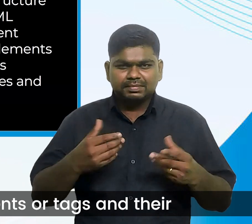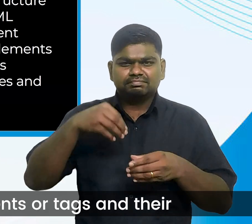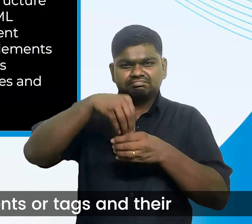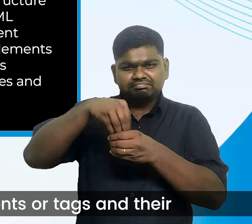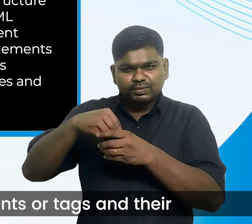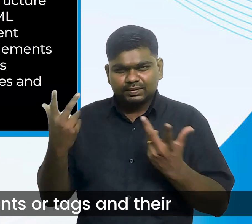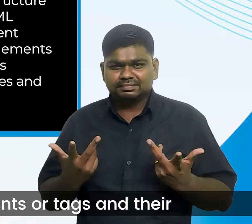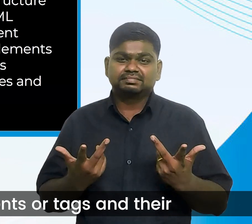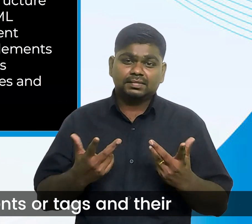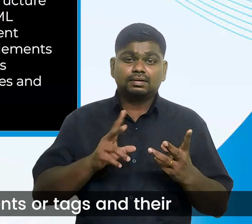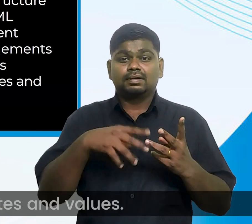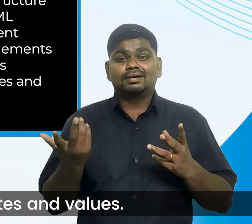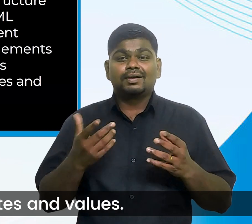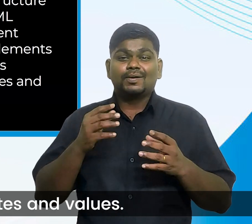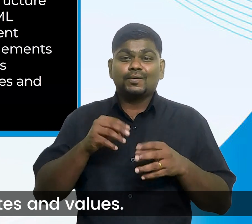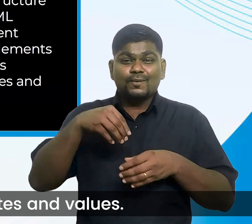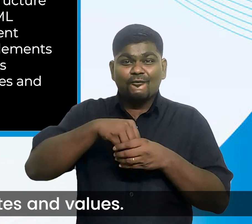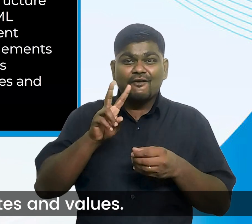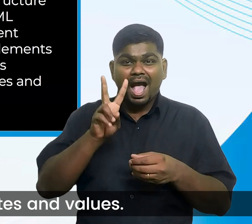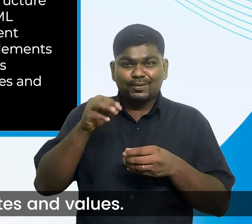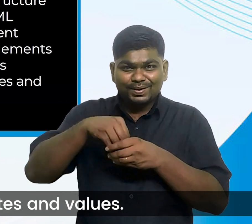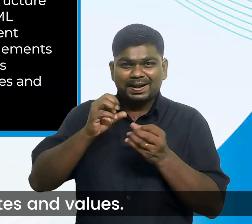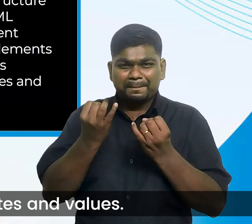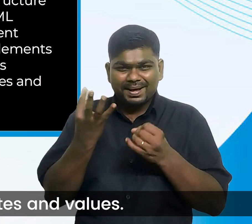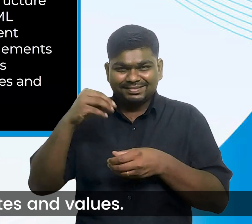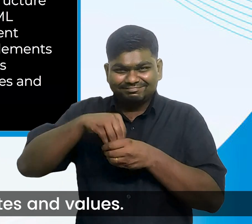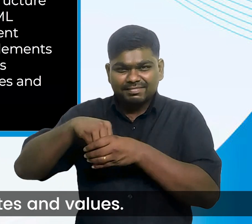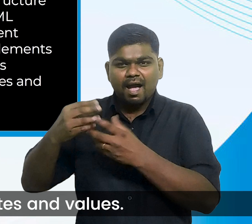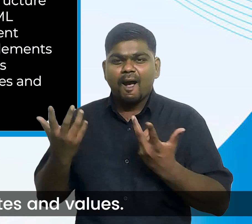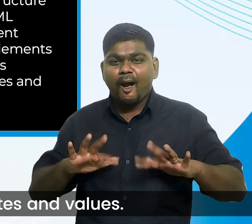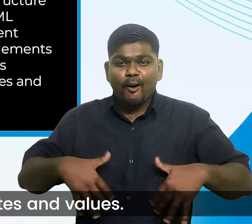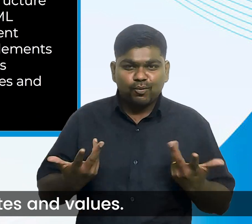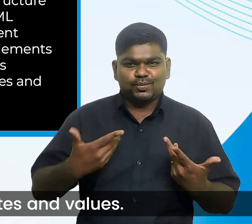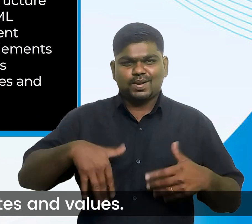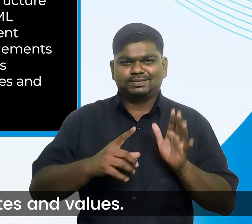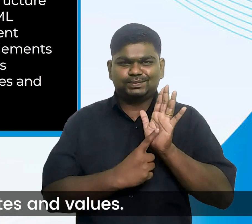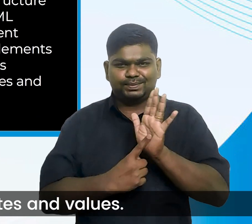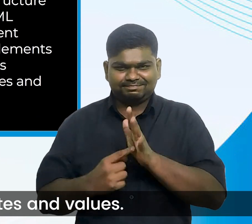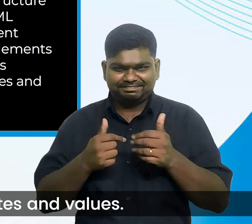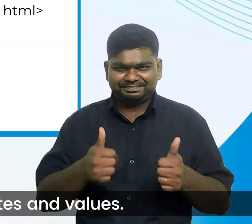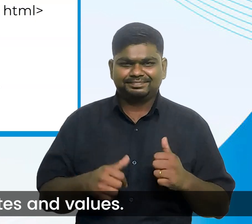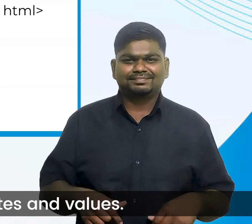elements and tags and its respective attributes and values.